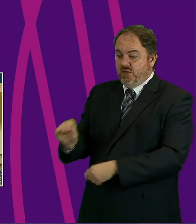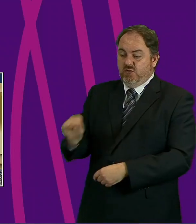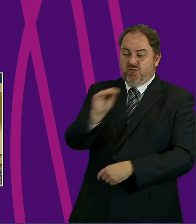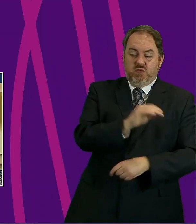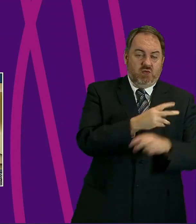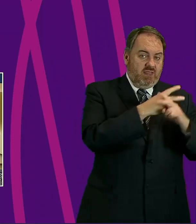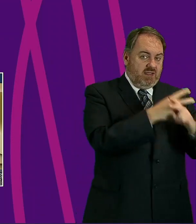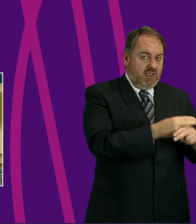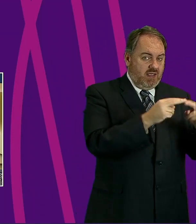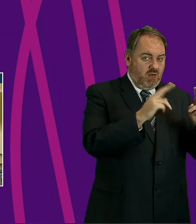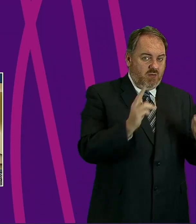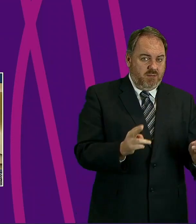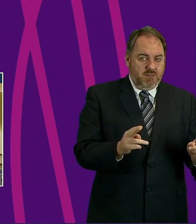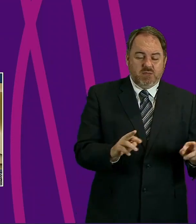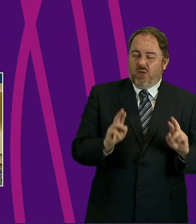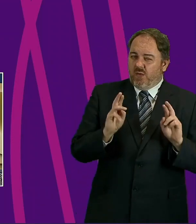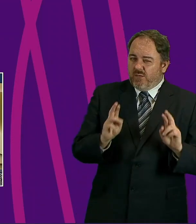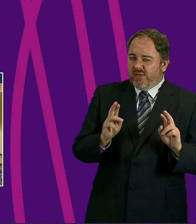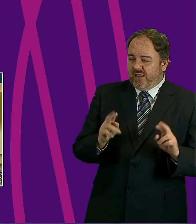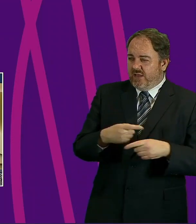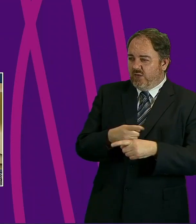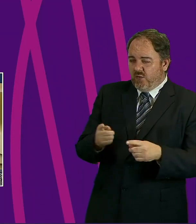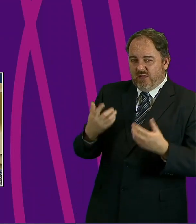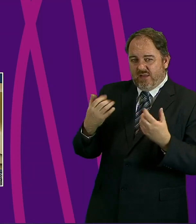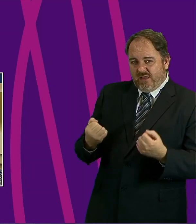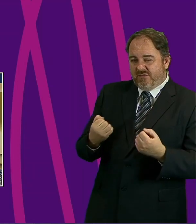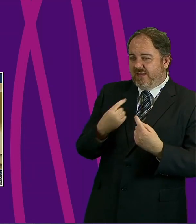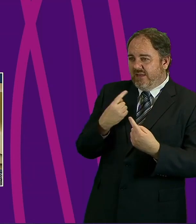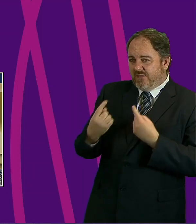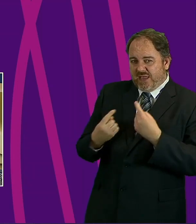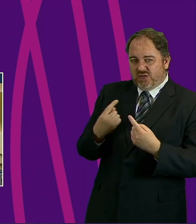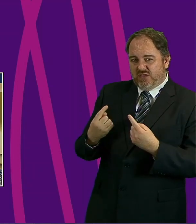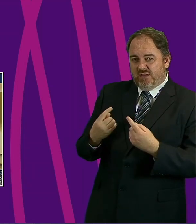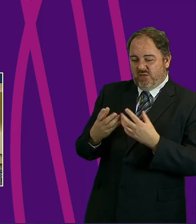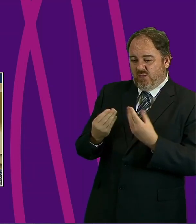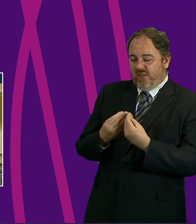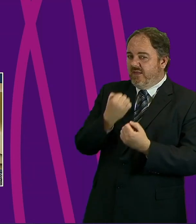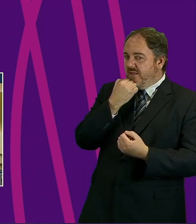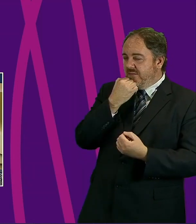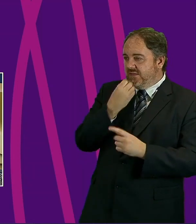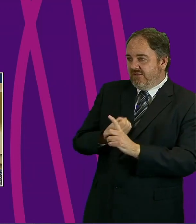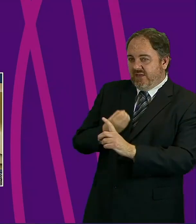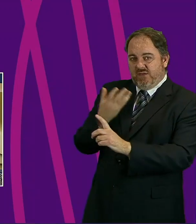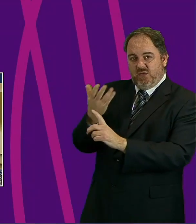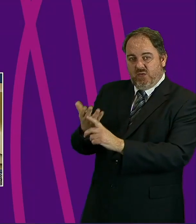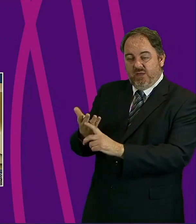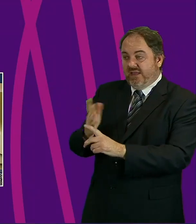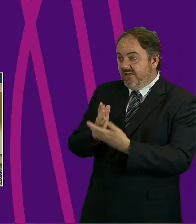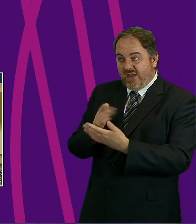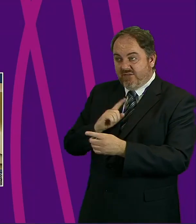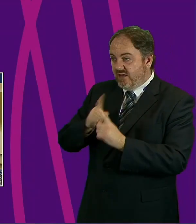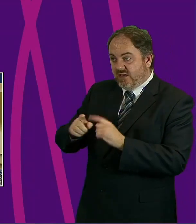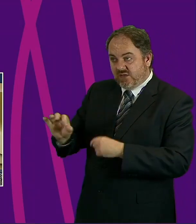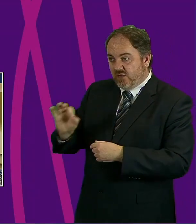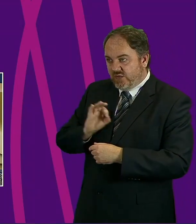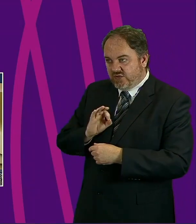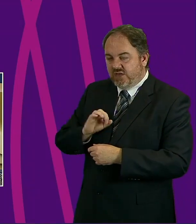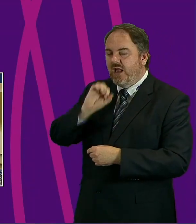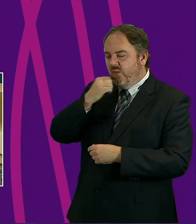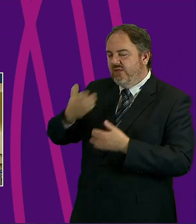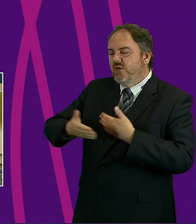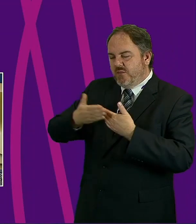that information in terms of the numbers is answering the question Alec Cole-Hamilton posed, but if not, we'll provide other